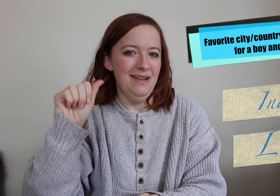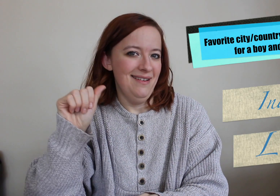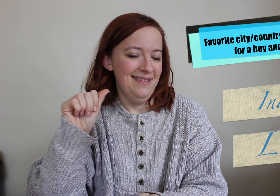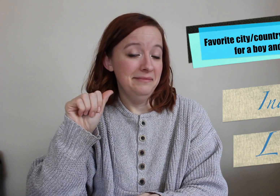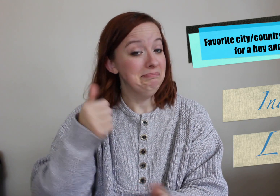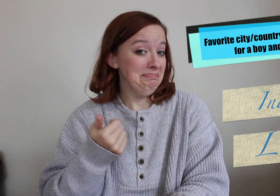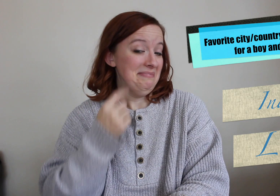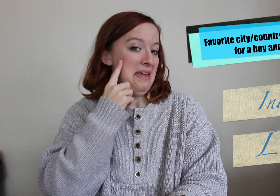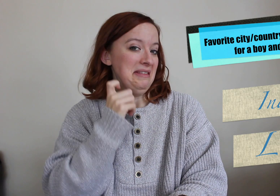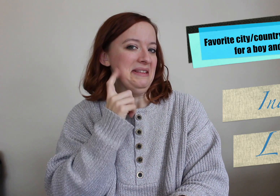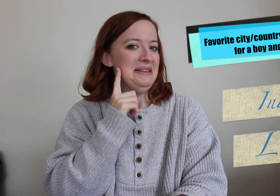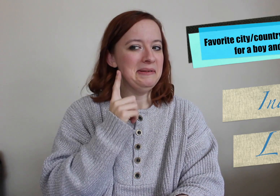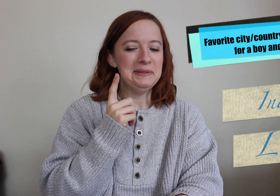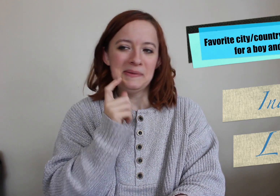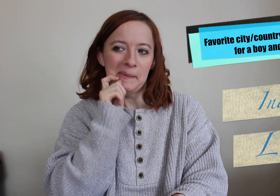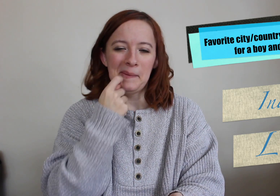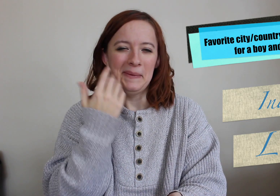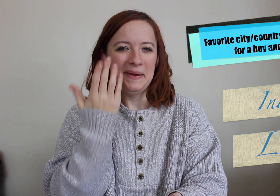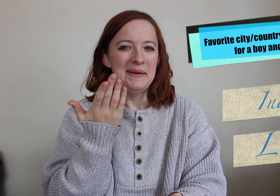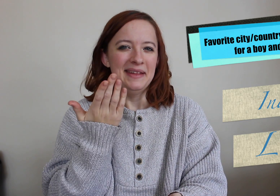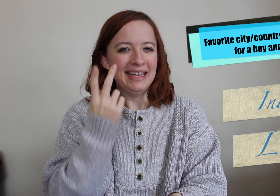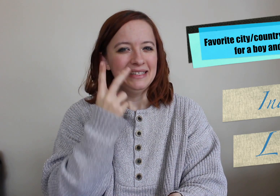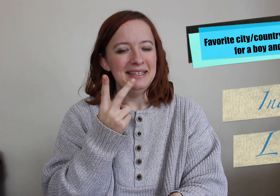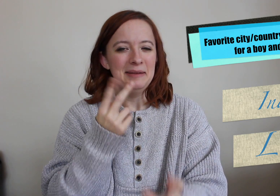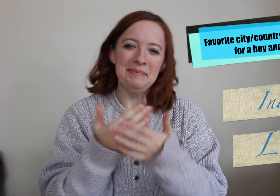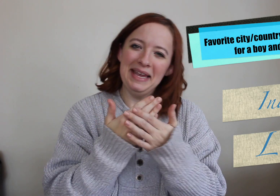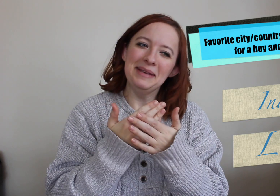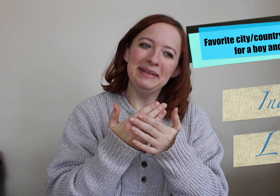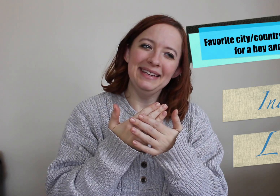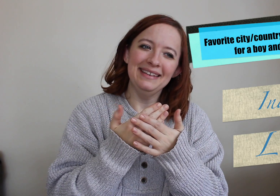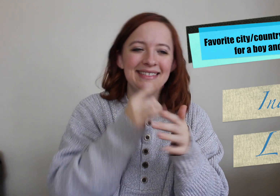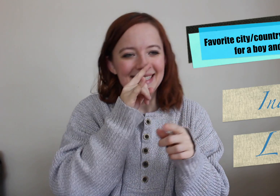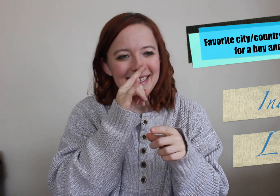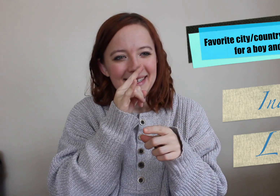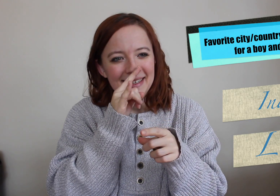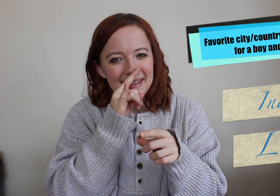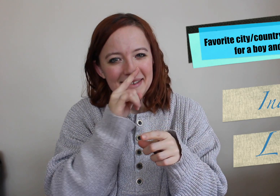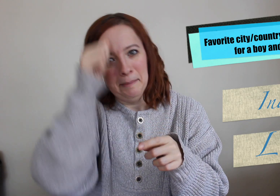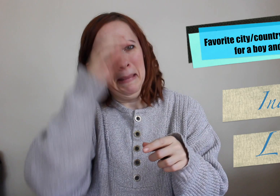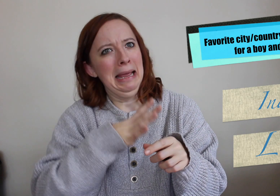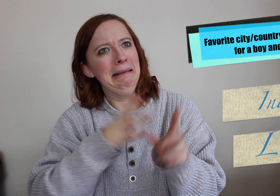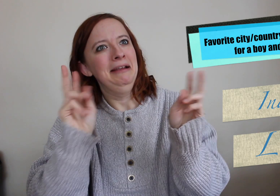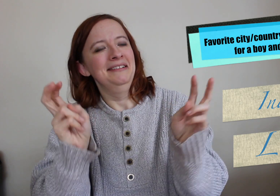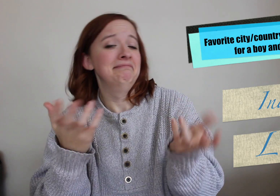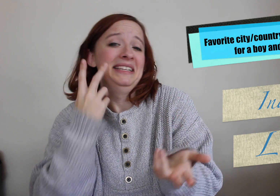picked Luca. I just thought it sounded kind of cool, and I could see like a baby and a kid and like a